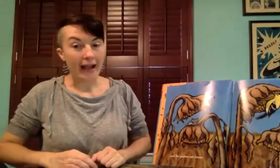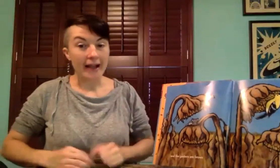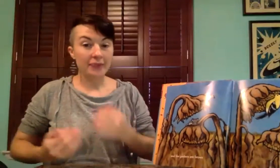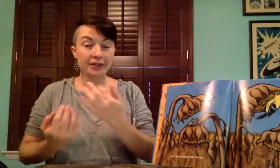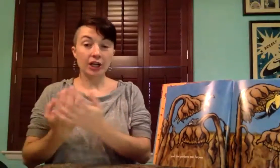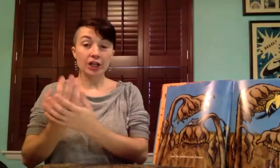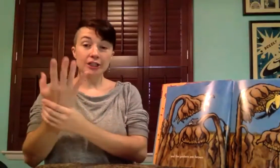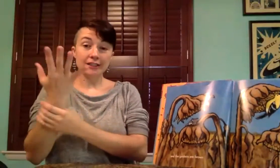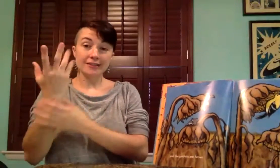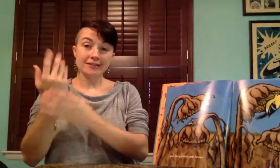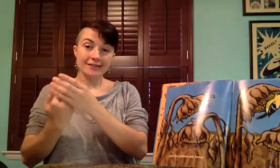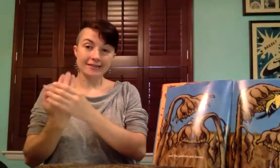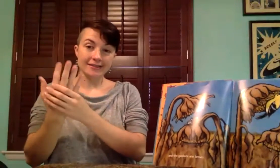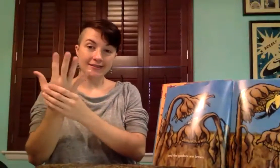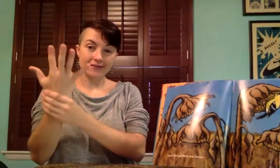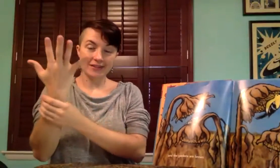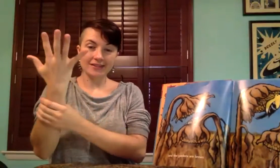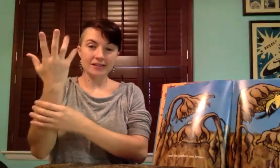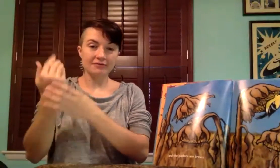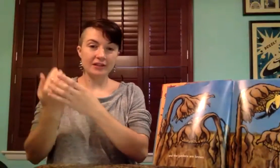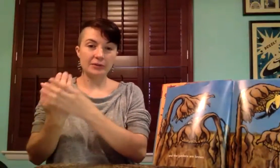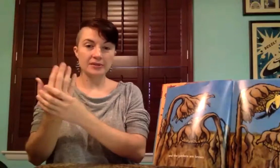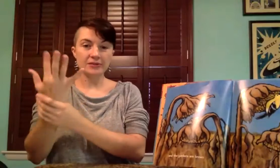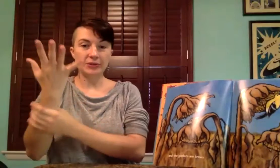And the gardens, this is like flowers growing.